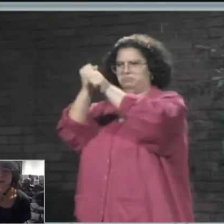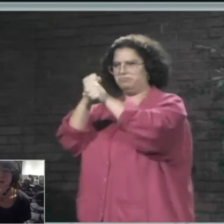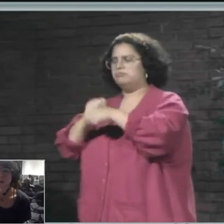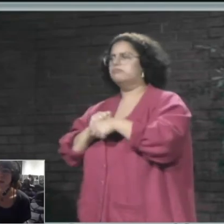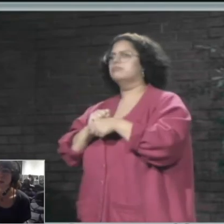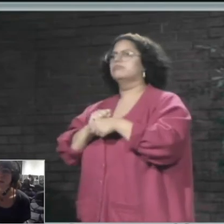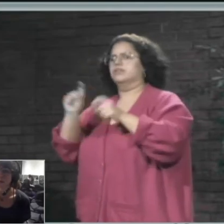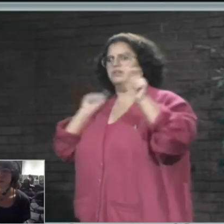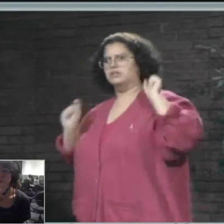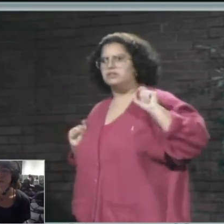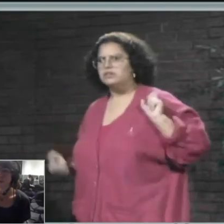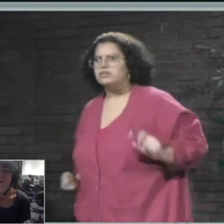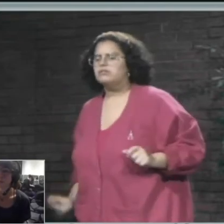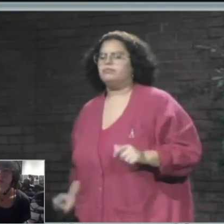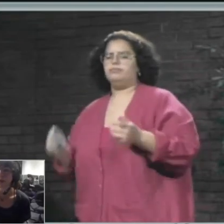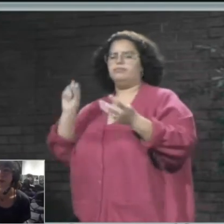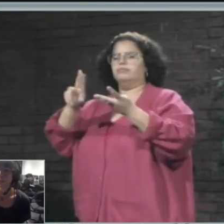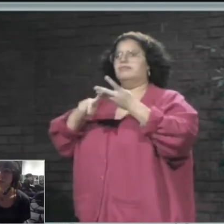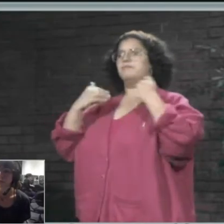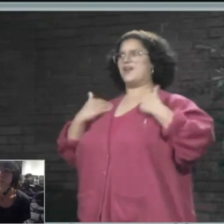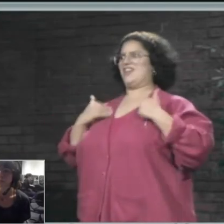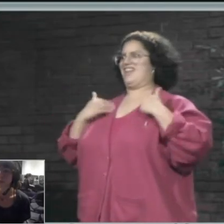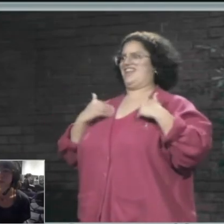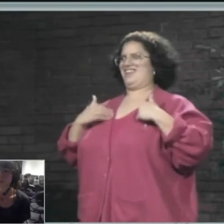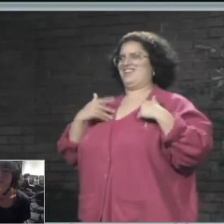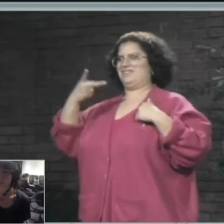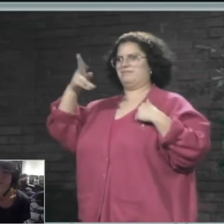And you could also find purple splotches on your body.